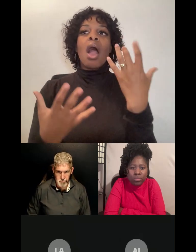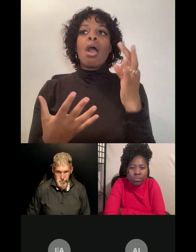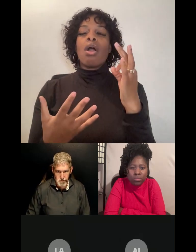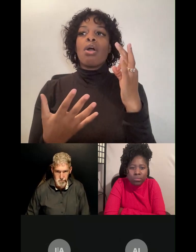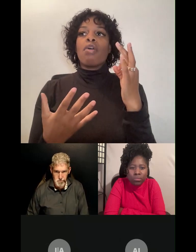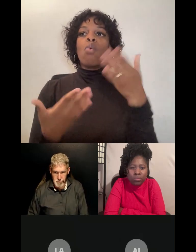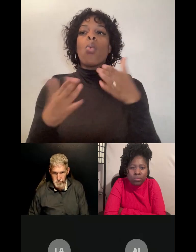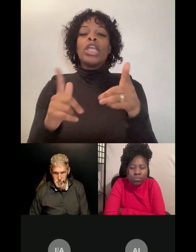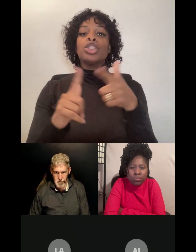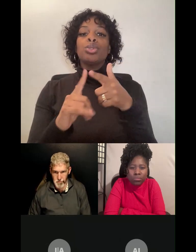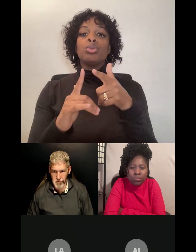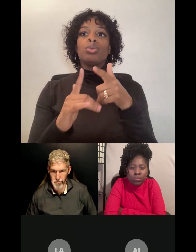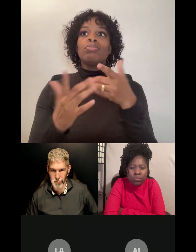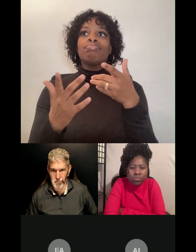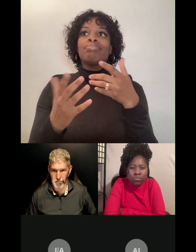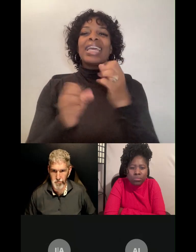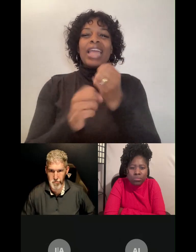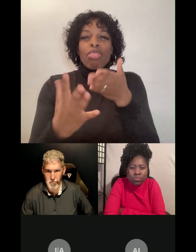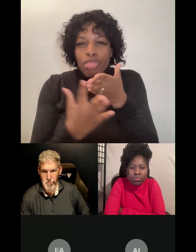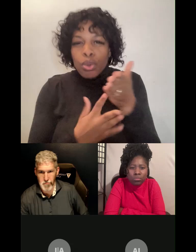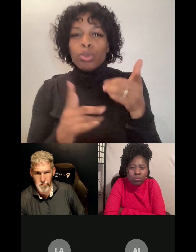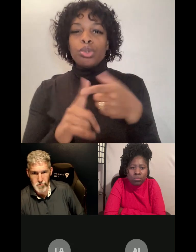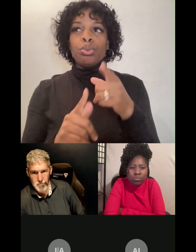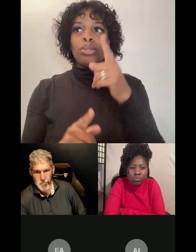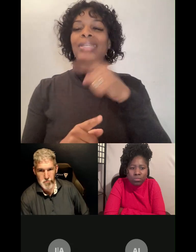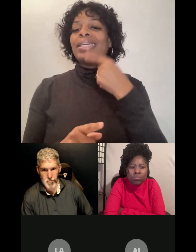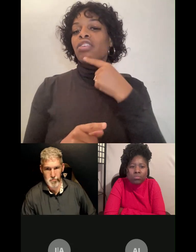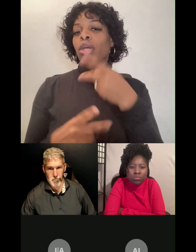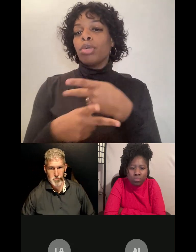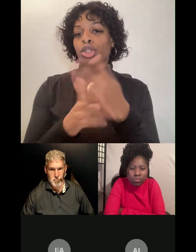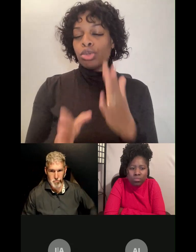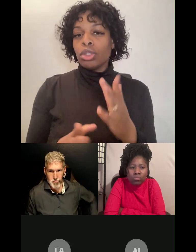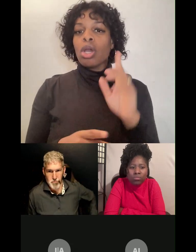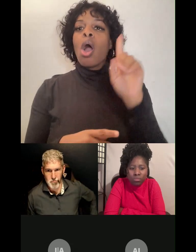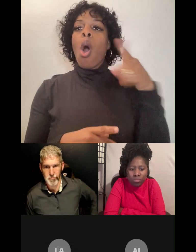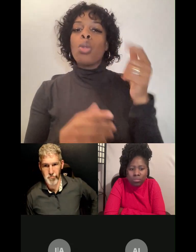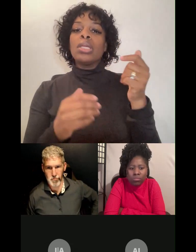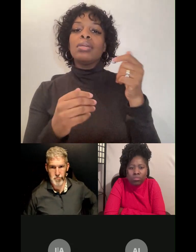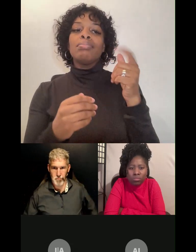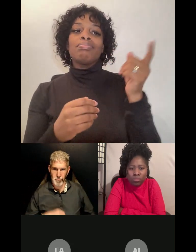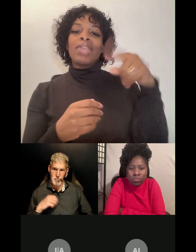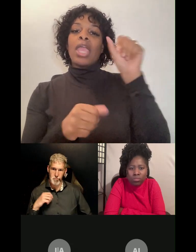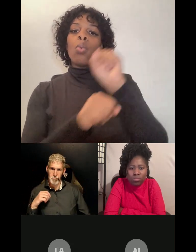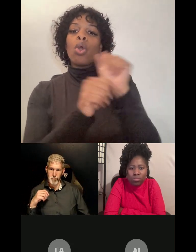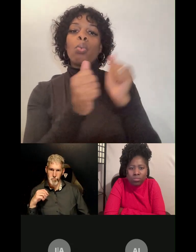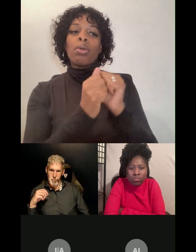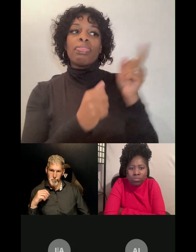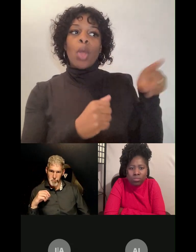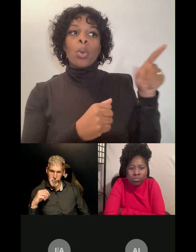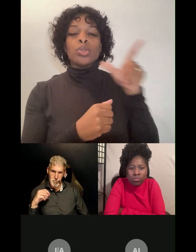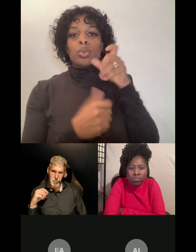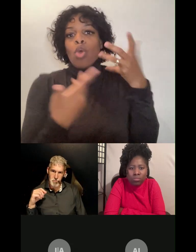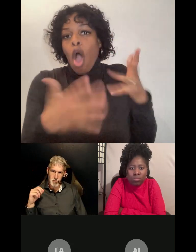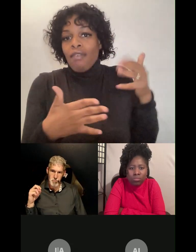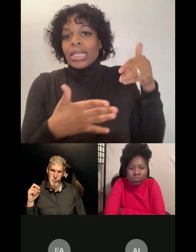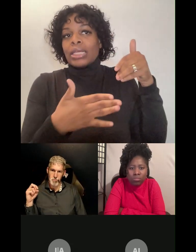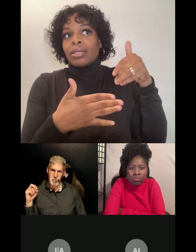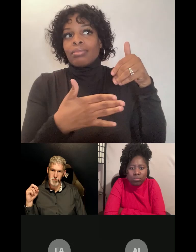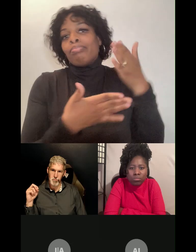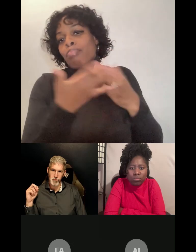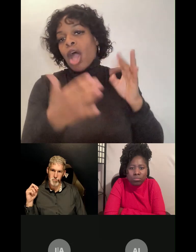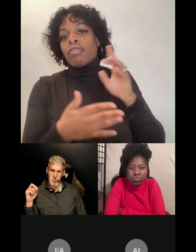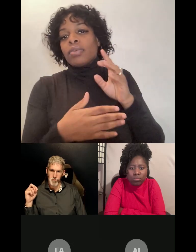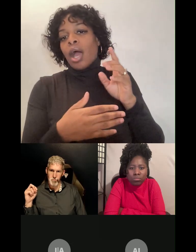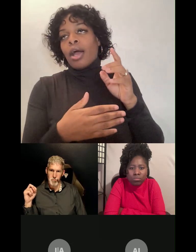not a lot of way to get food to the human producer. Only they work with those who